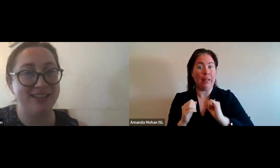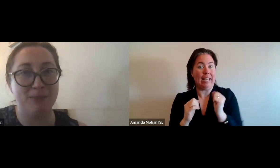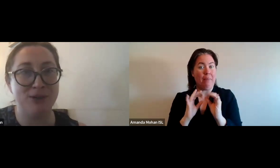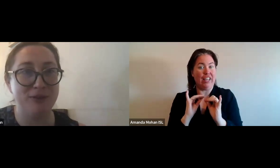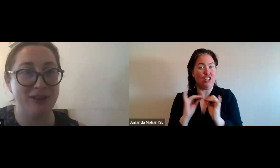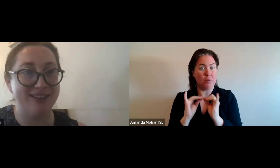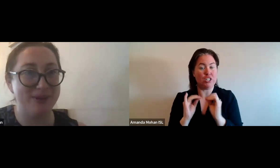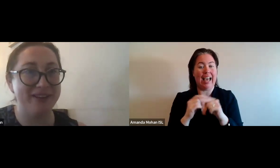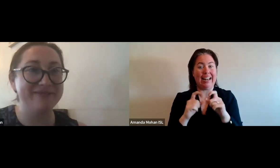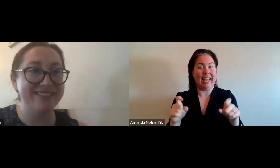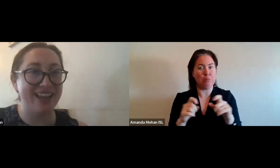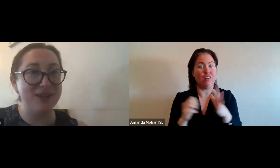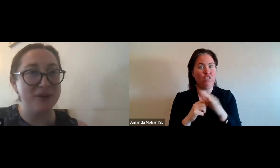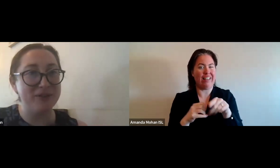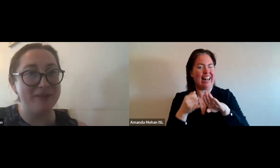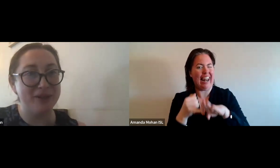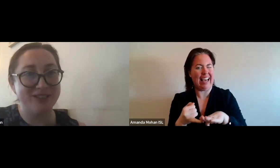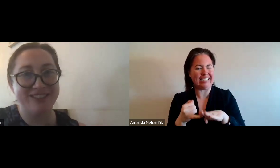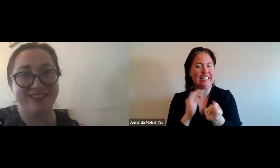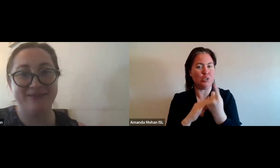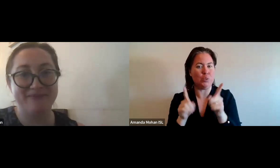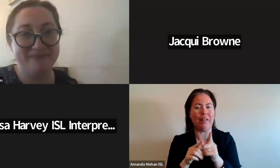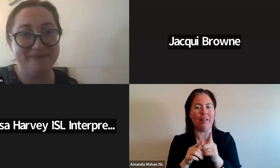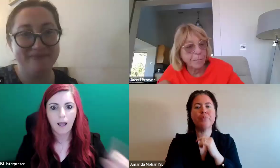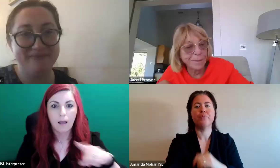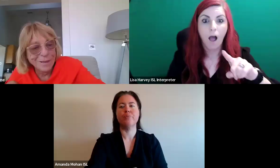interpreters and captioner for that as well. Thank you all very much.